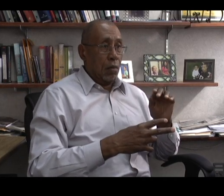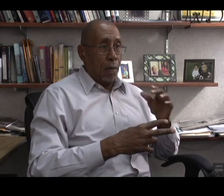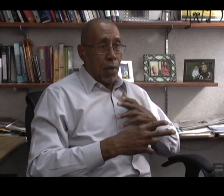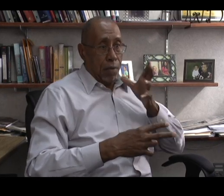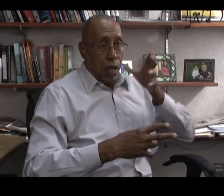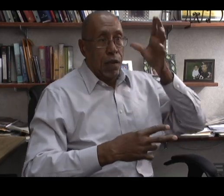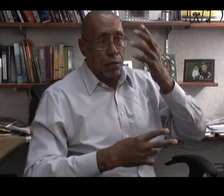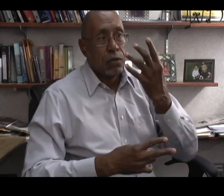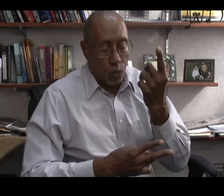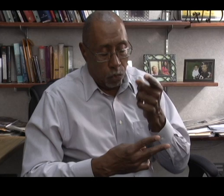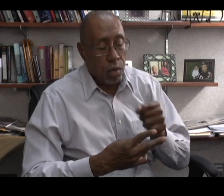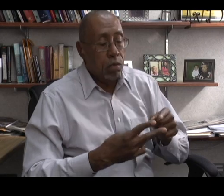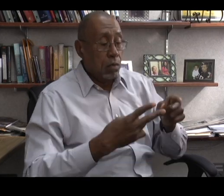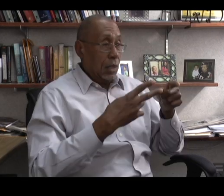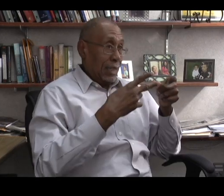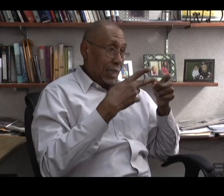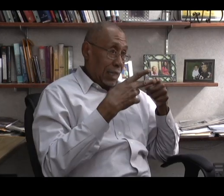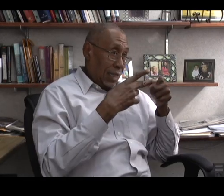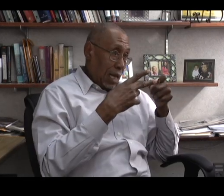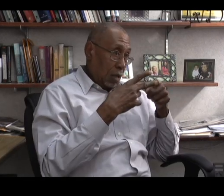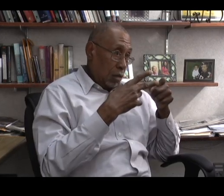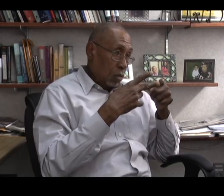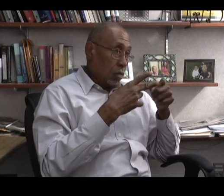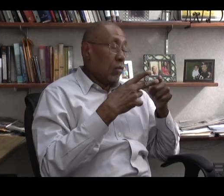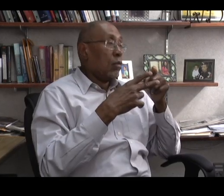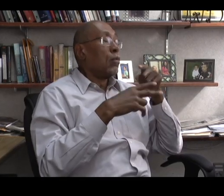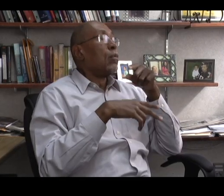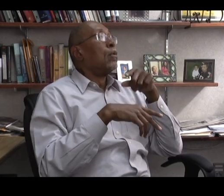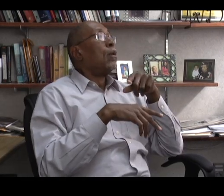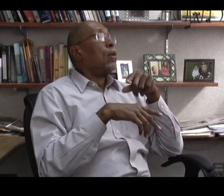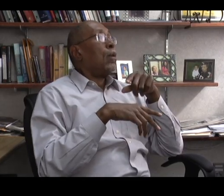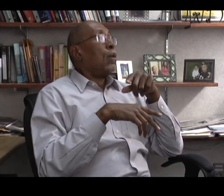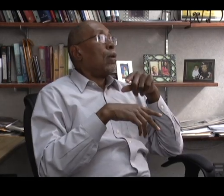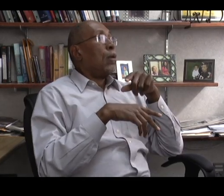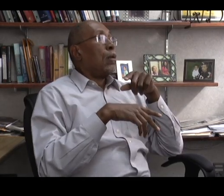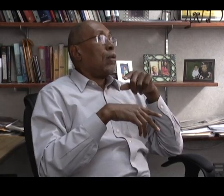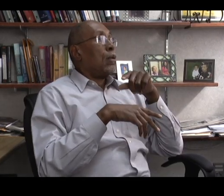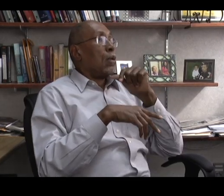was pushing education being better than the parents. And second would be